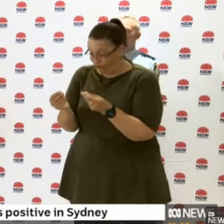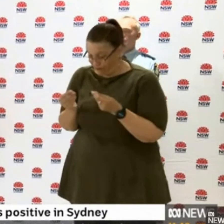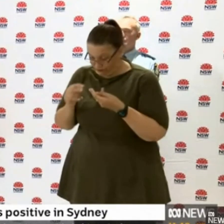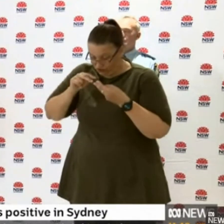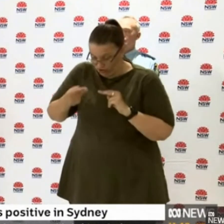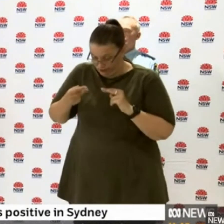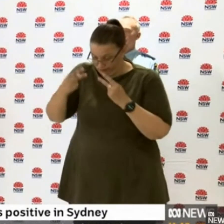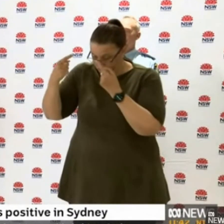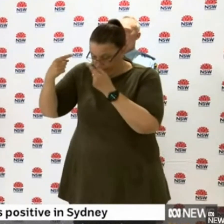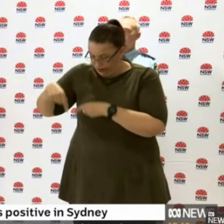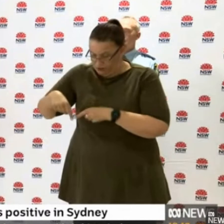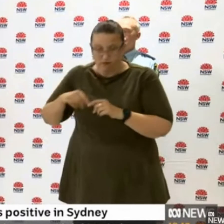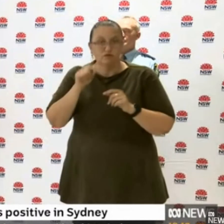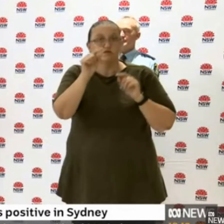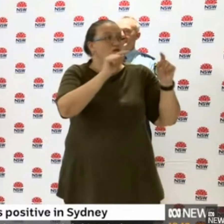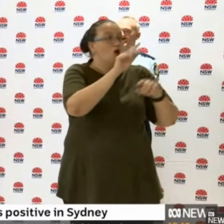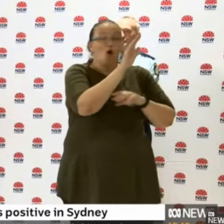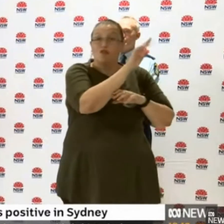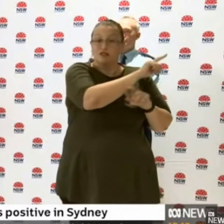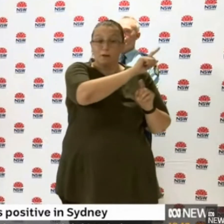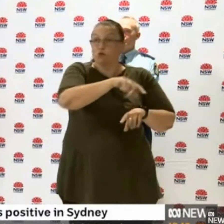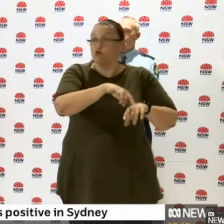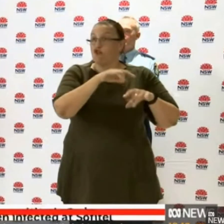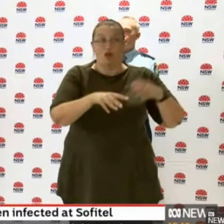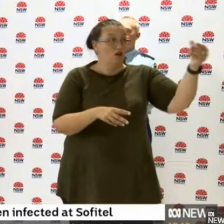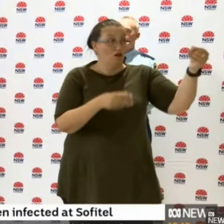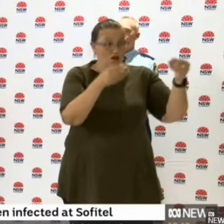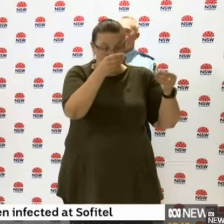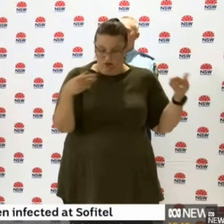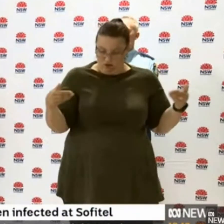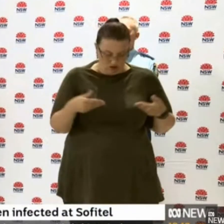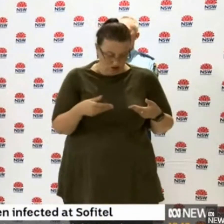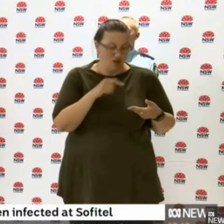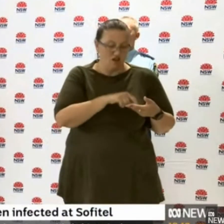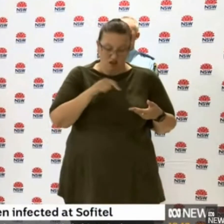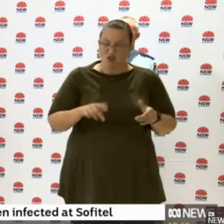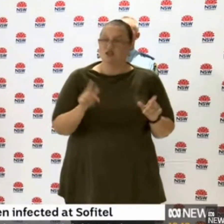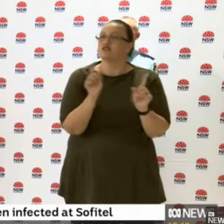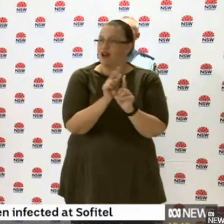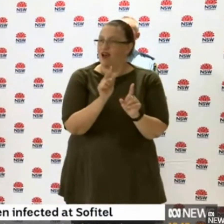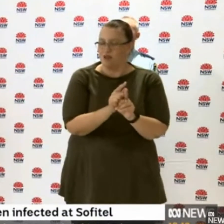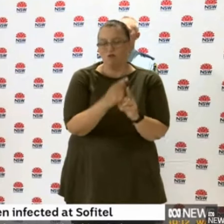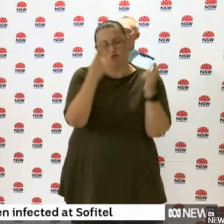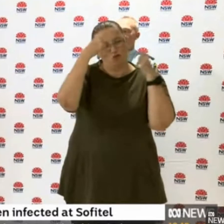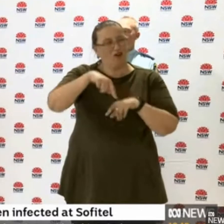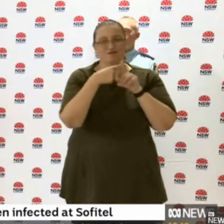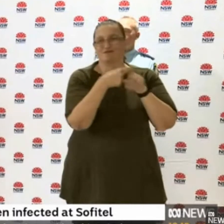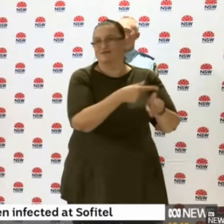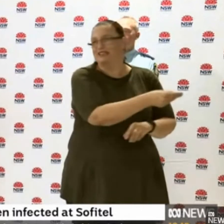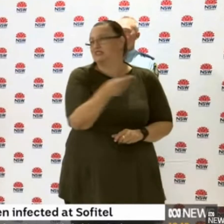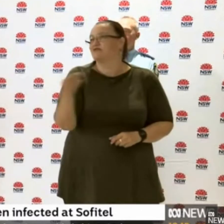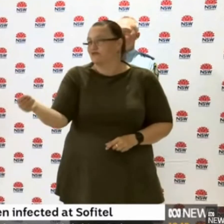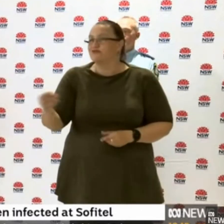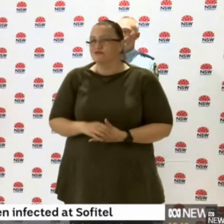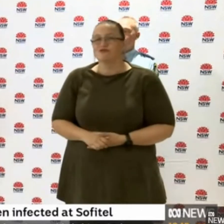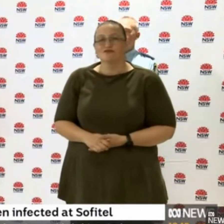allows us to determine whether they are in fact identical or very closely related. If that is the case, it narrows